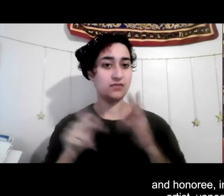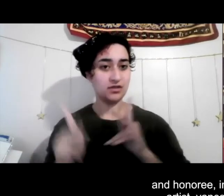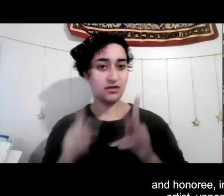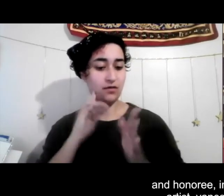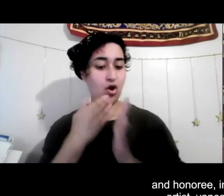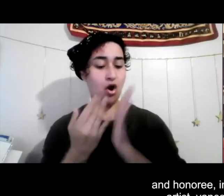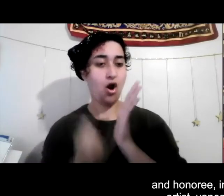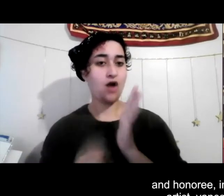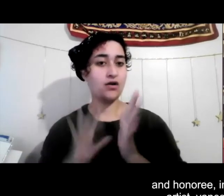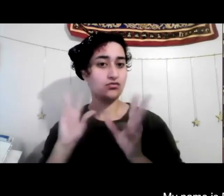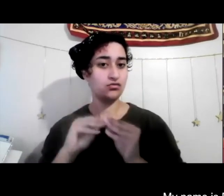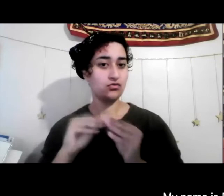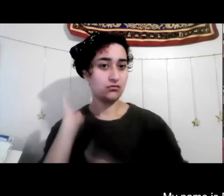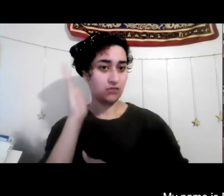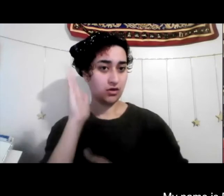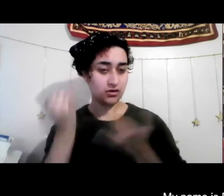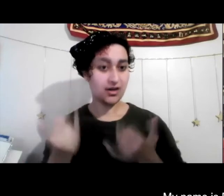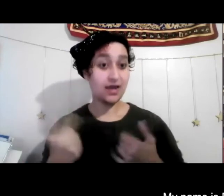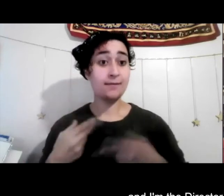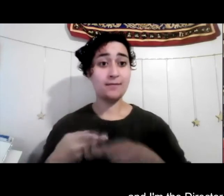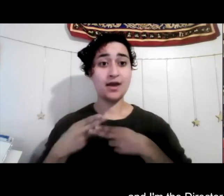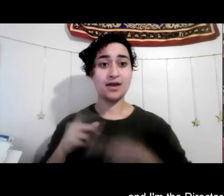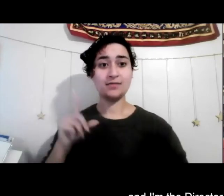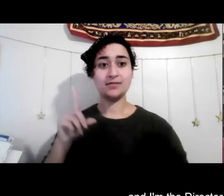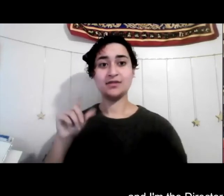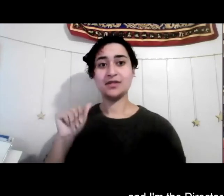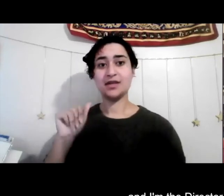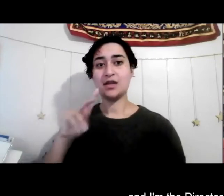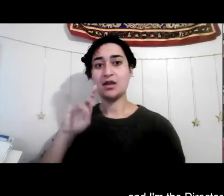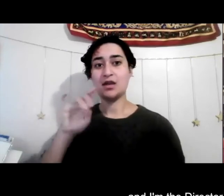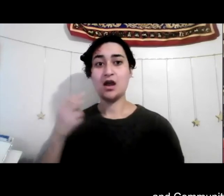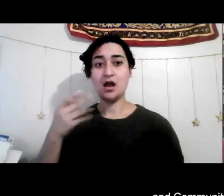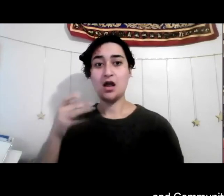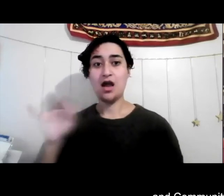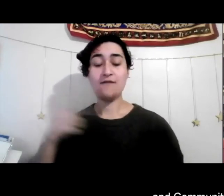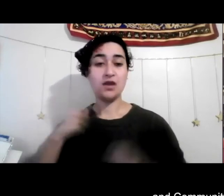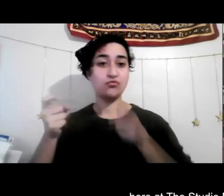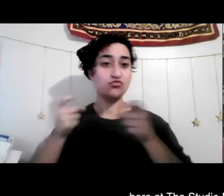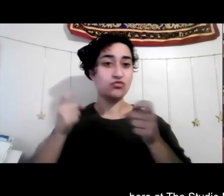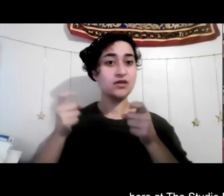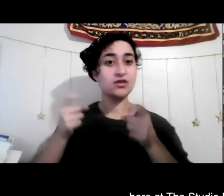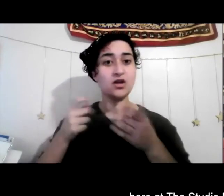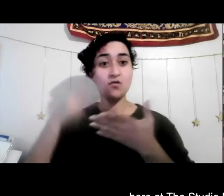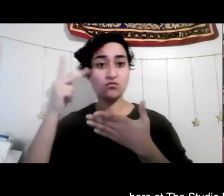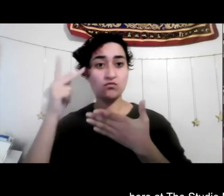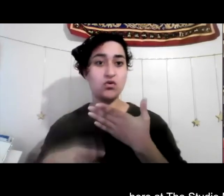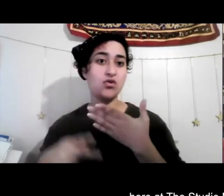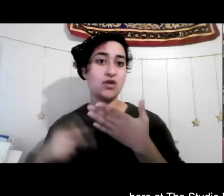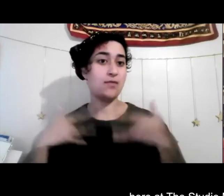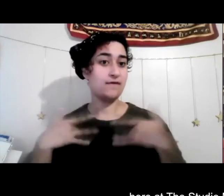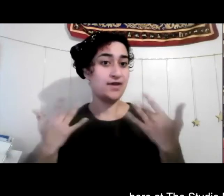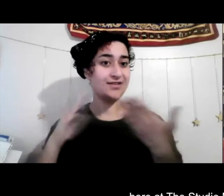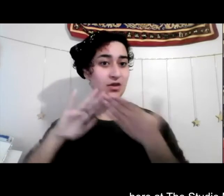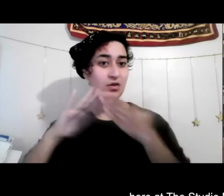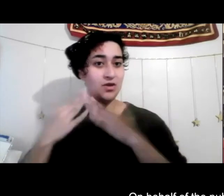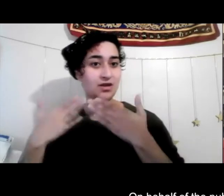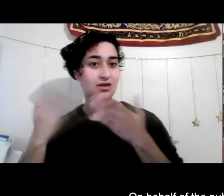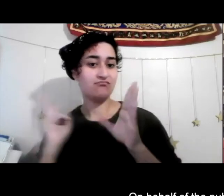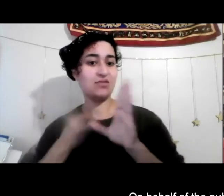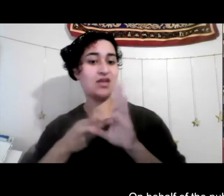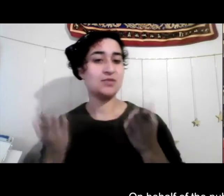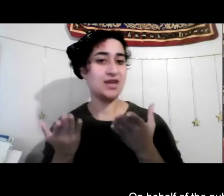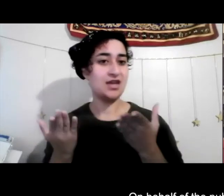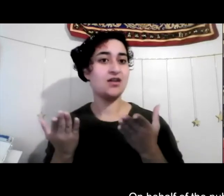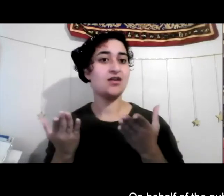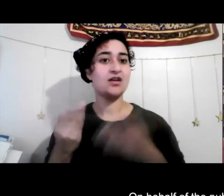artist Vanessa German. My name is Dayon Huff and I'm the Director of Public Programs and Community Engagement here at the Studio Museum in Harlem. On behalf